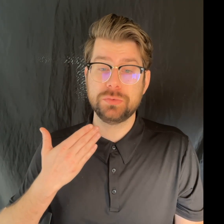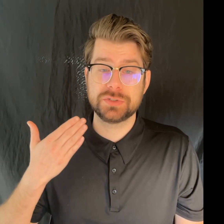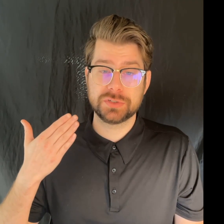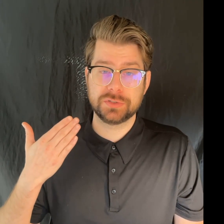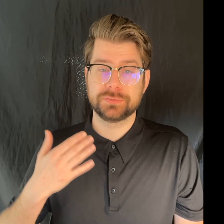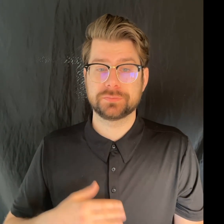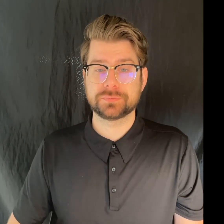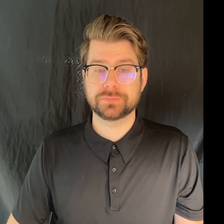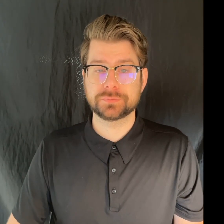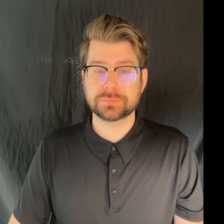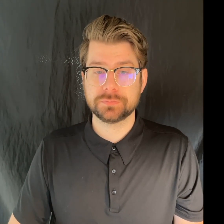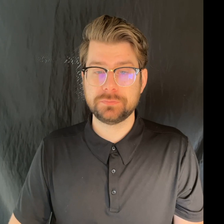scout,